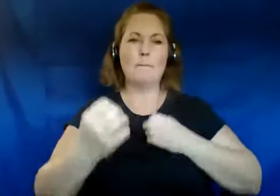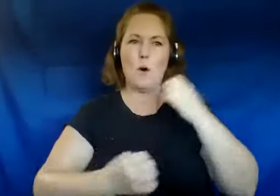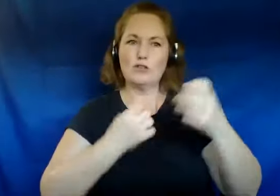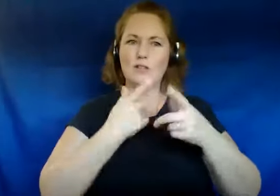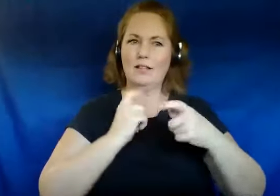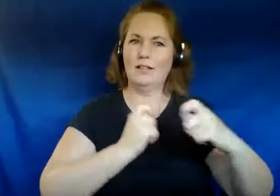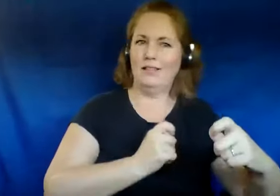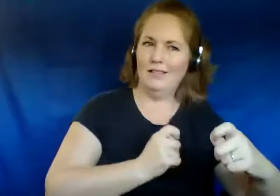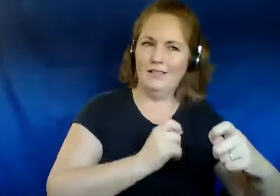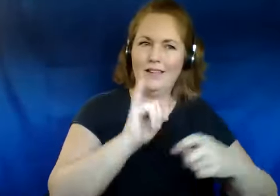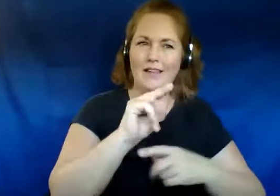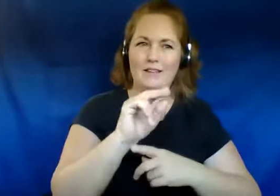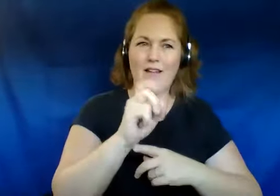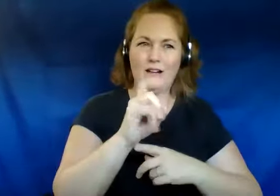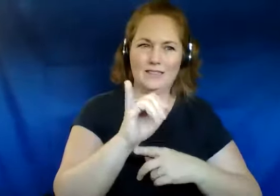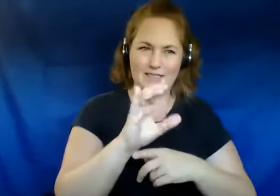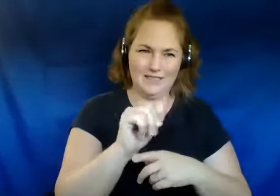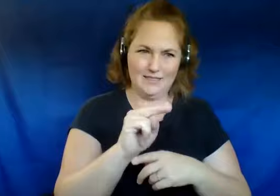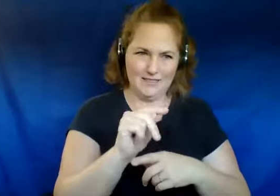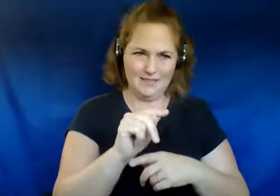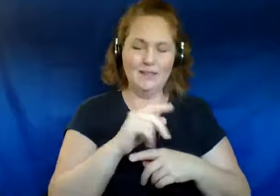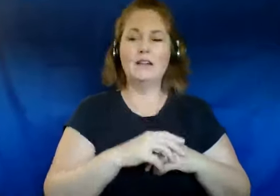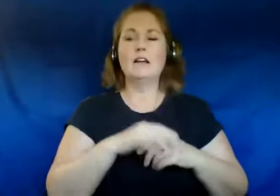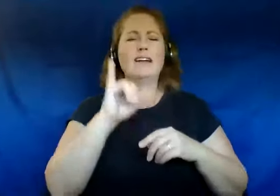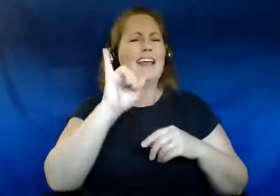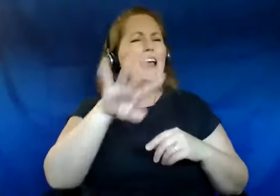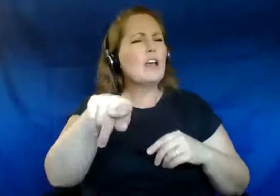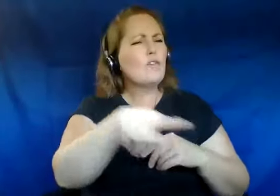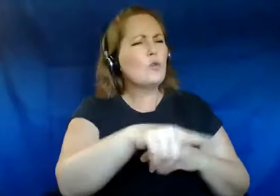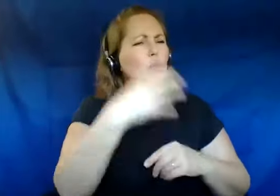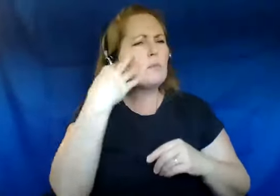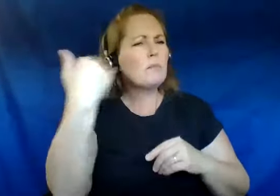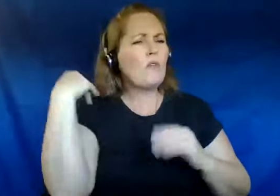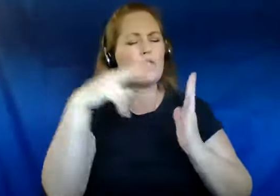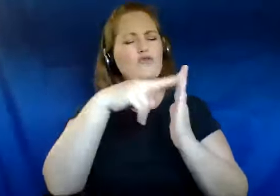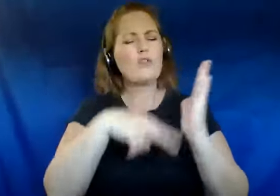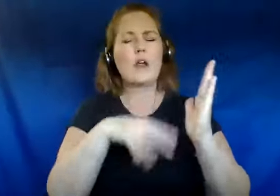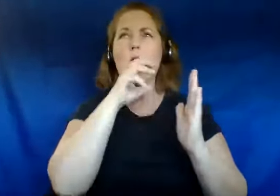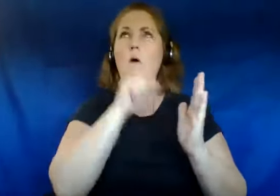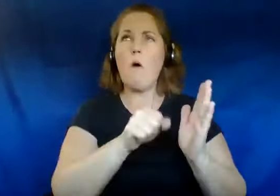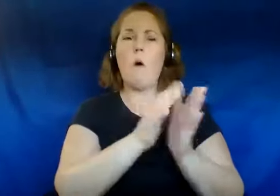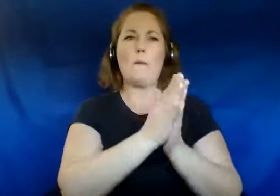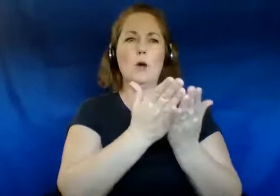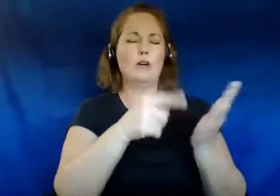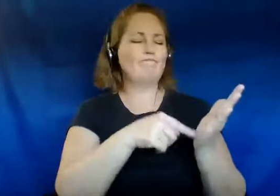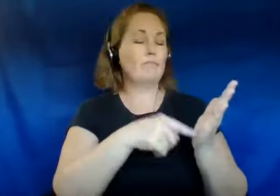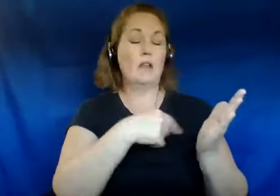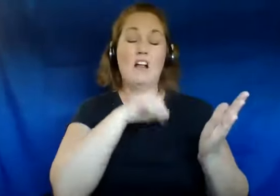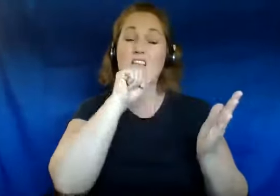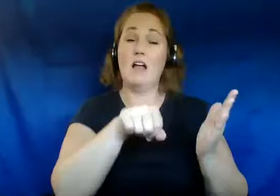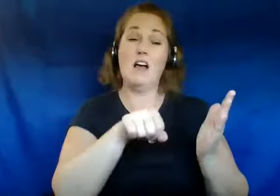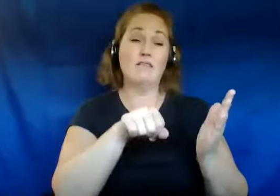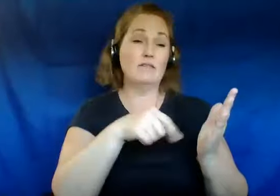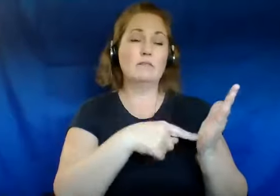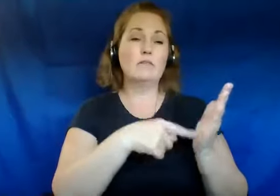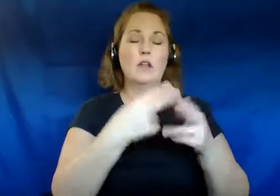do, if any of you have ever read an old book, and it's one I loved so much, and it's